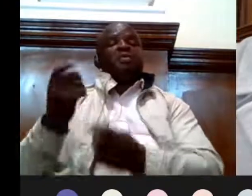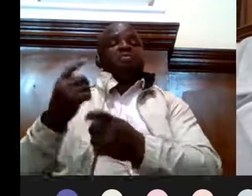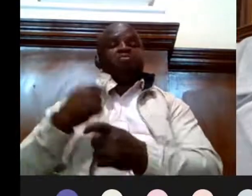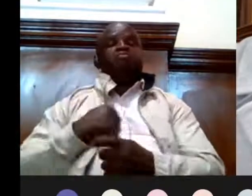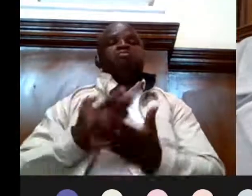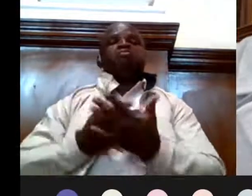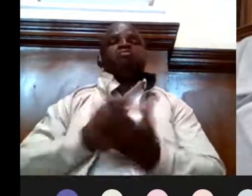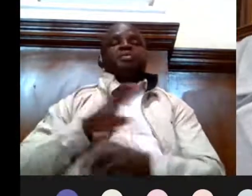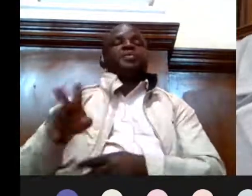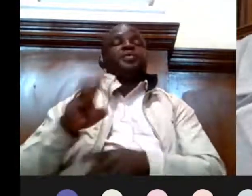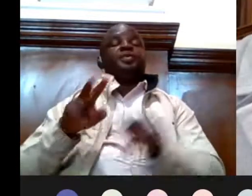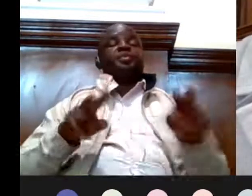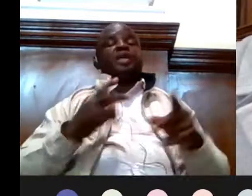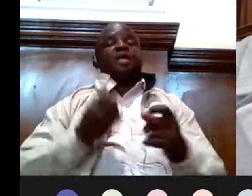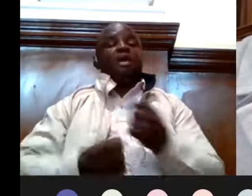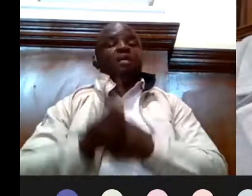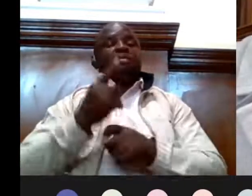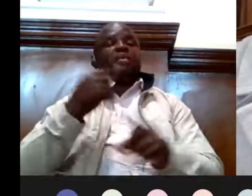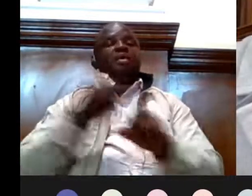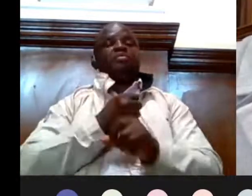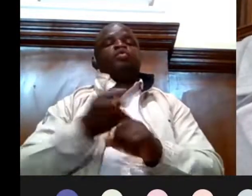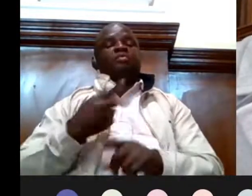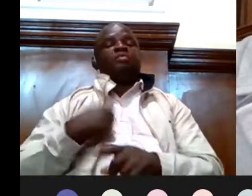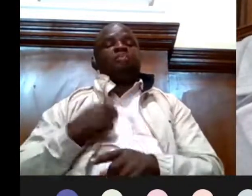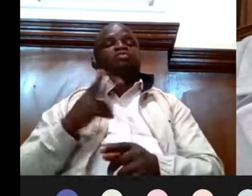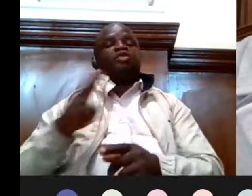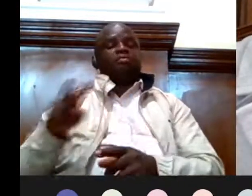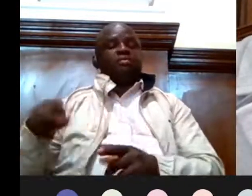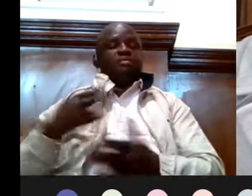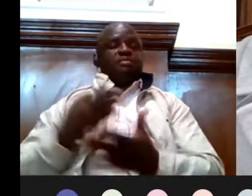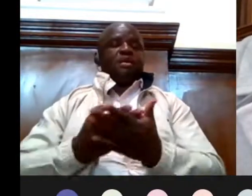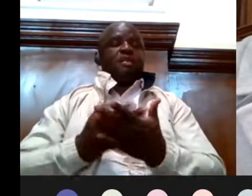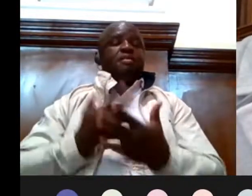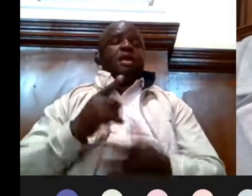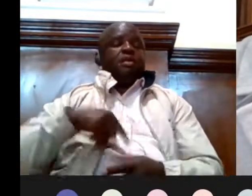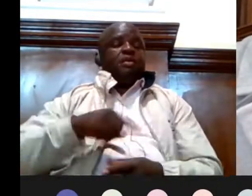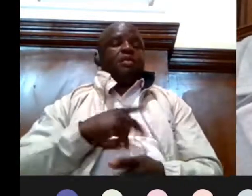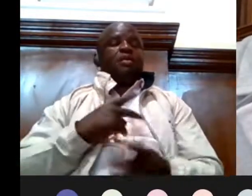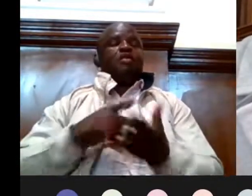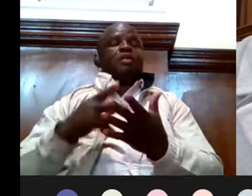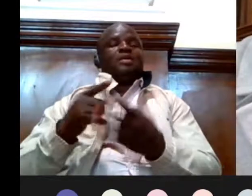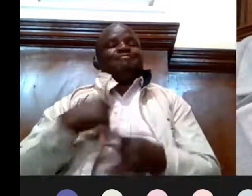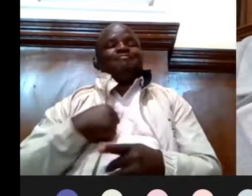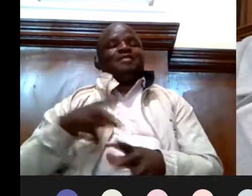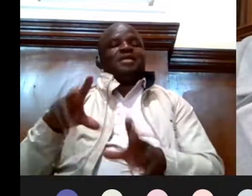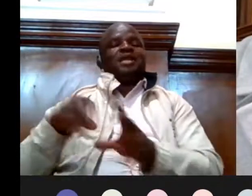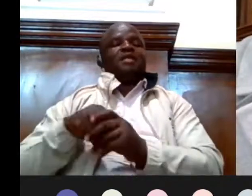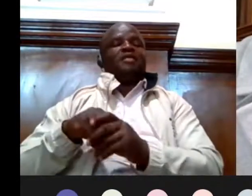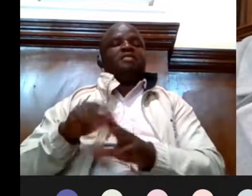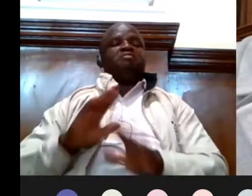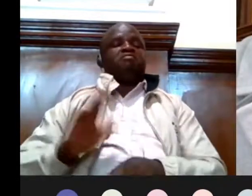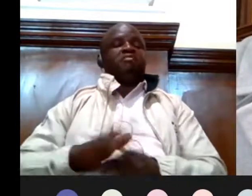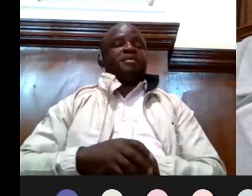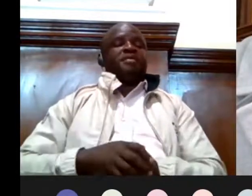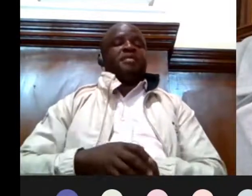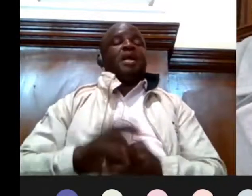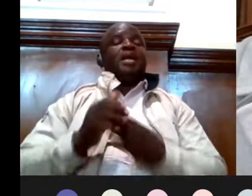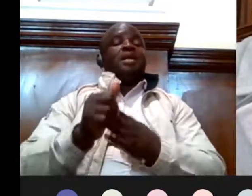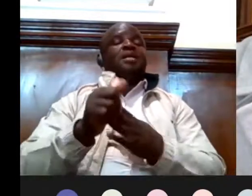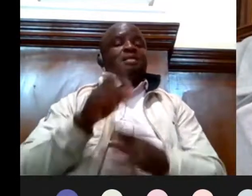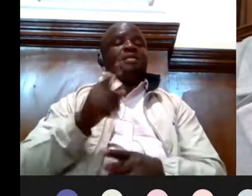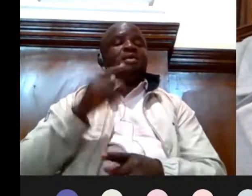di tsikefetso di le teng but ebe rena le tendency ya hore it is not my business. As a leader, it is your